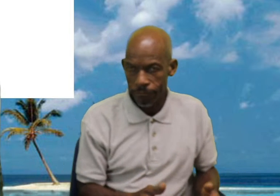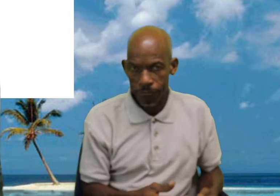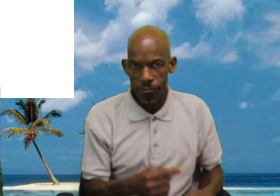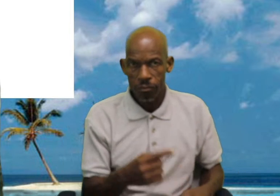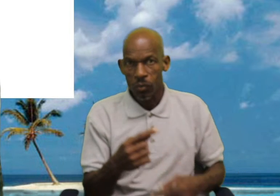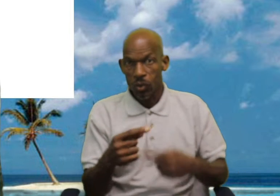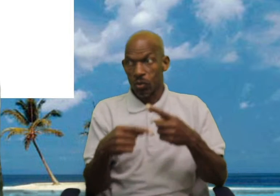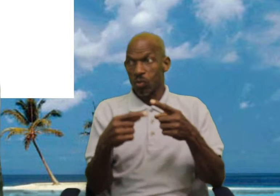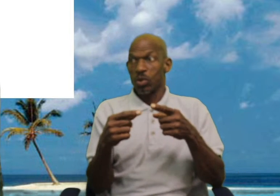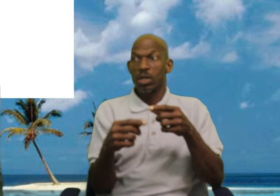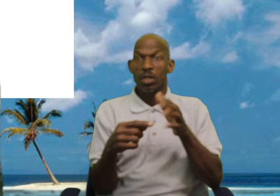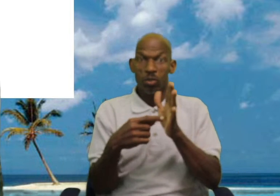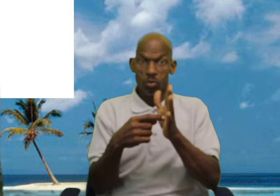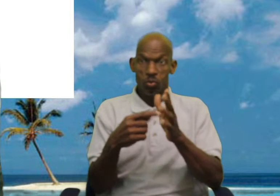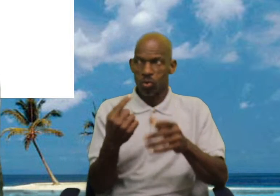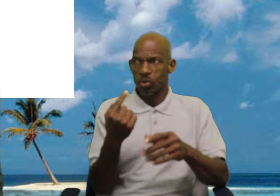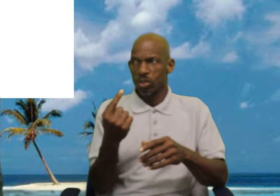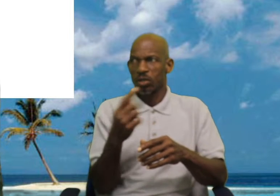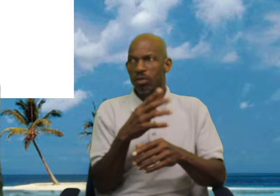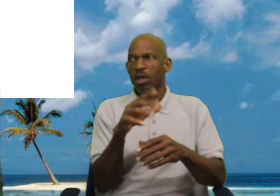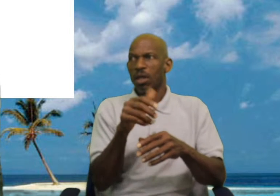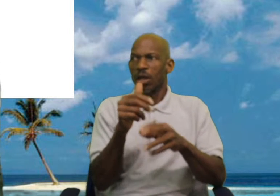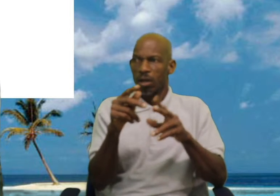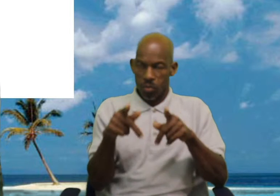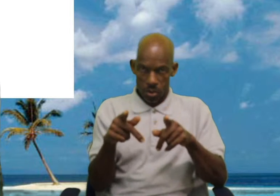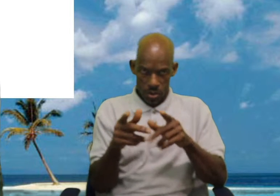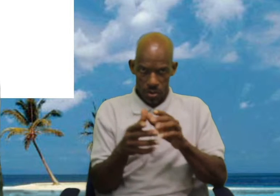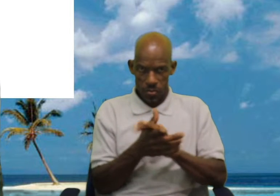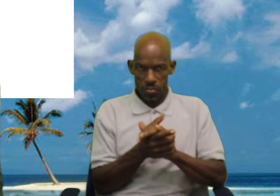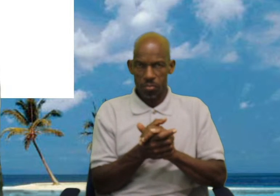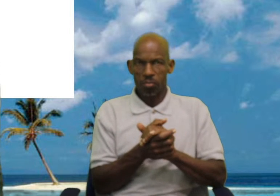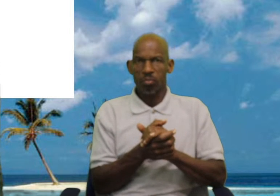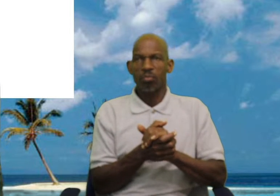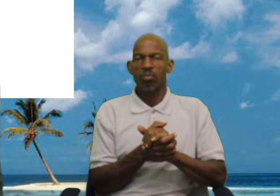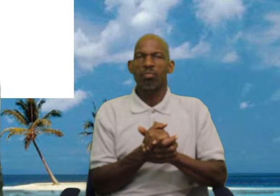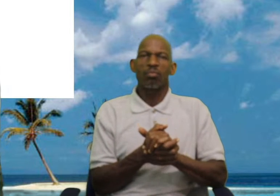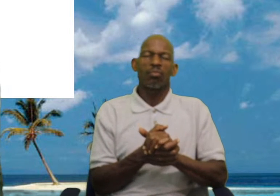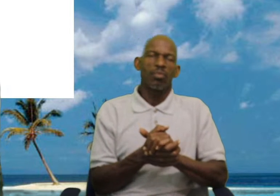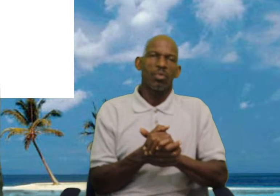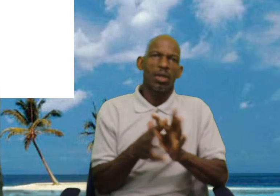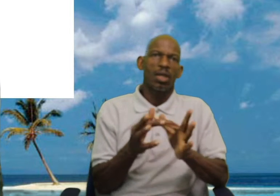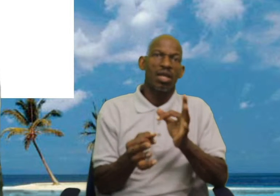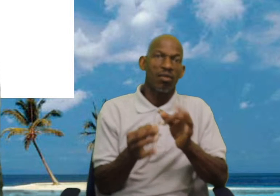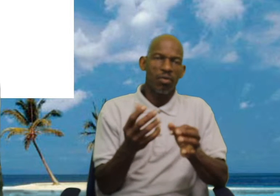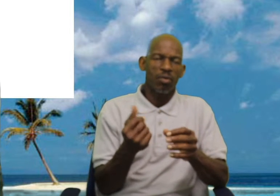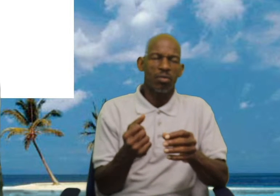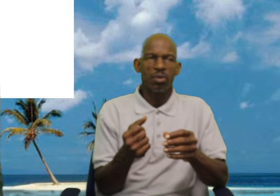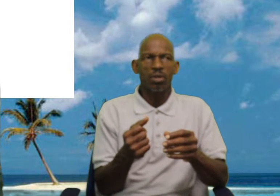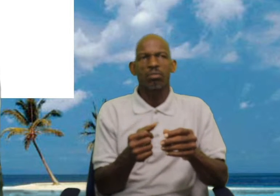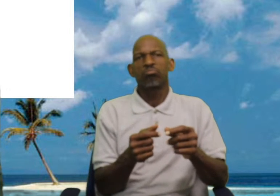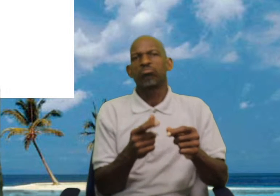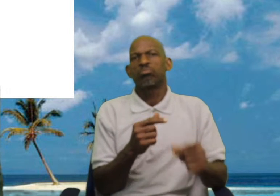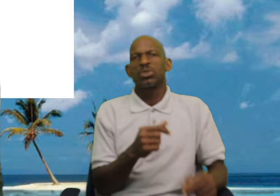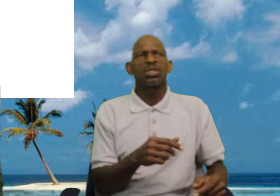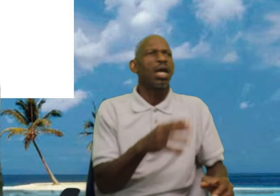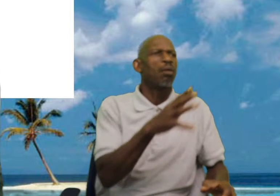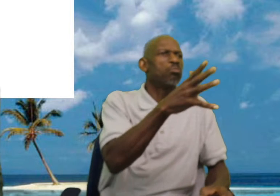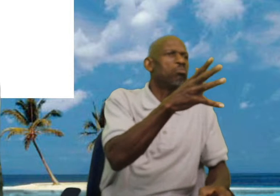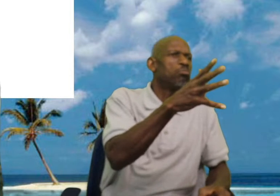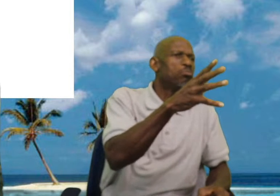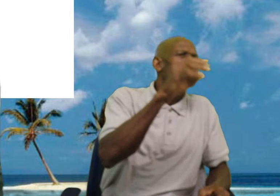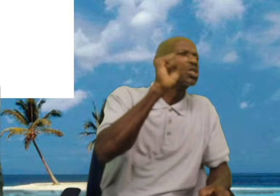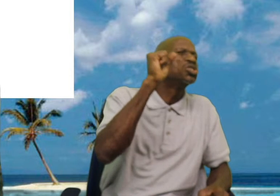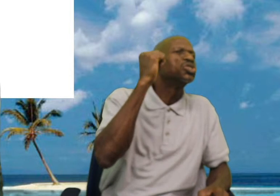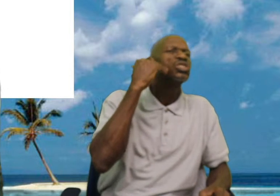person doing something, if you want to replace yourself and the other person, you use the word we.